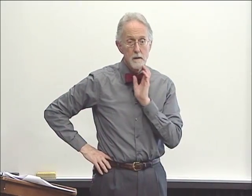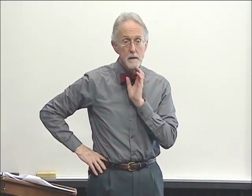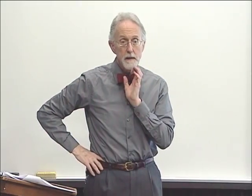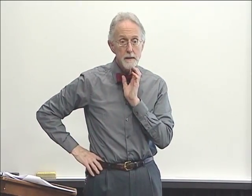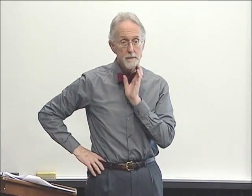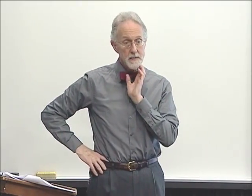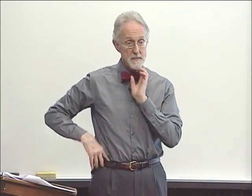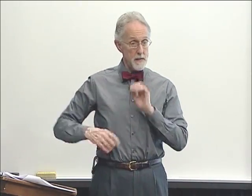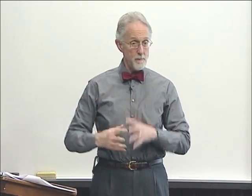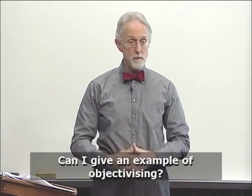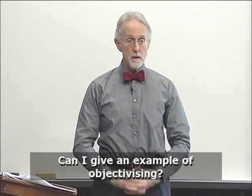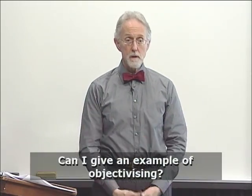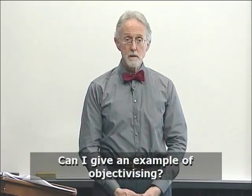Can I give an example of